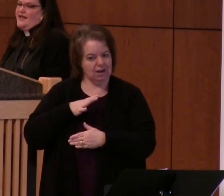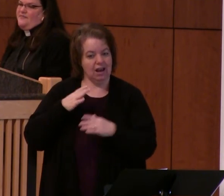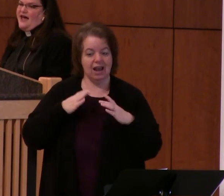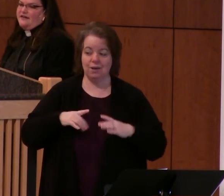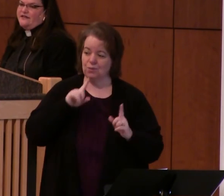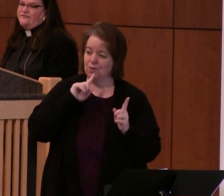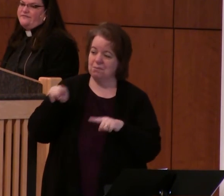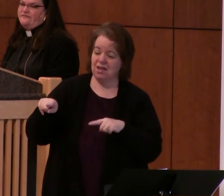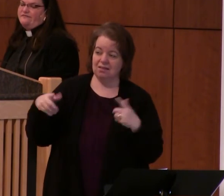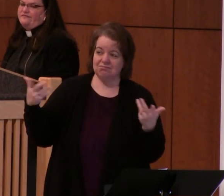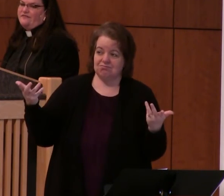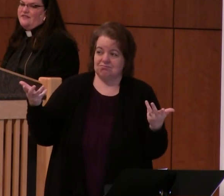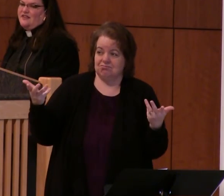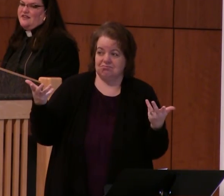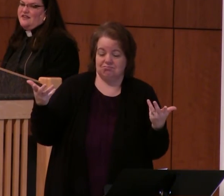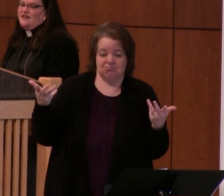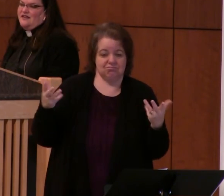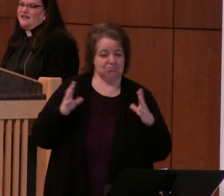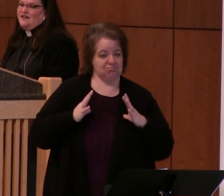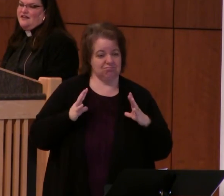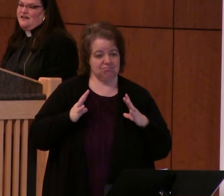customer replied back,